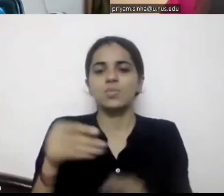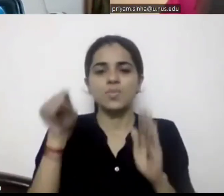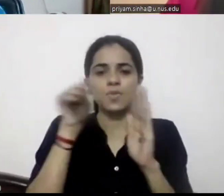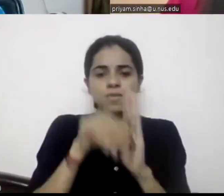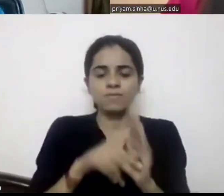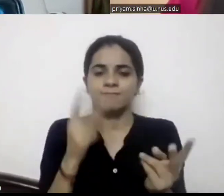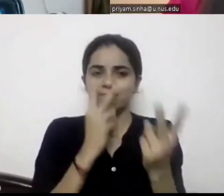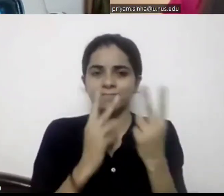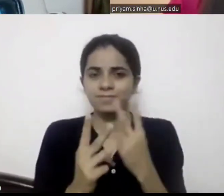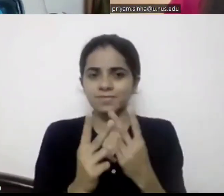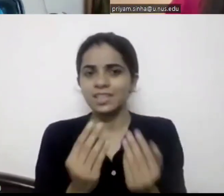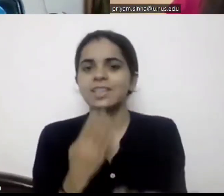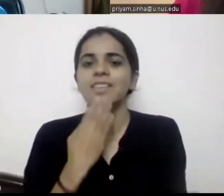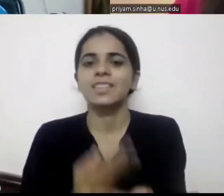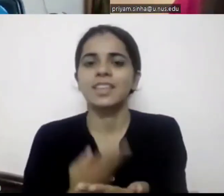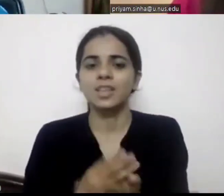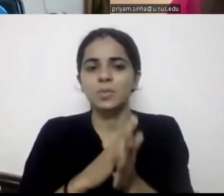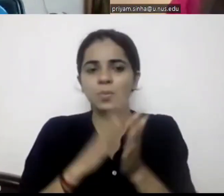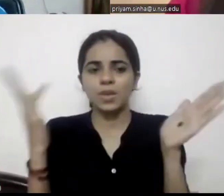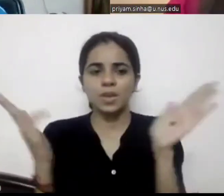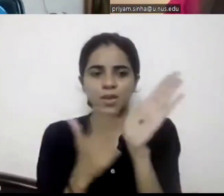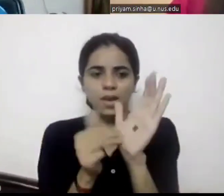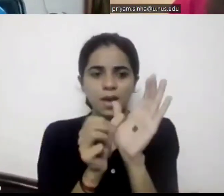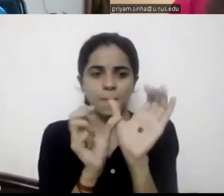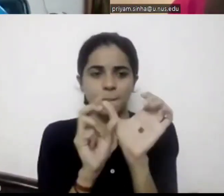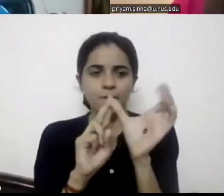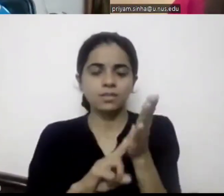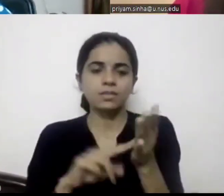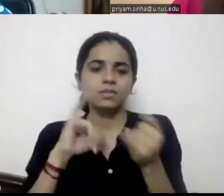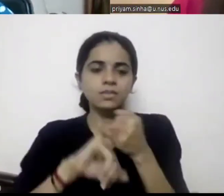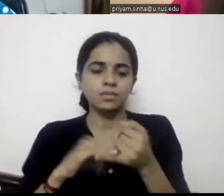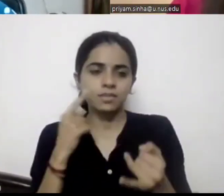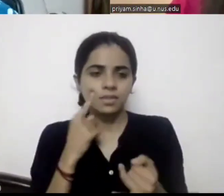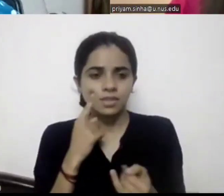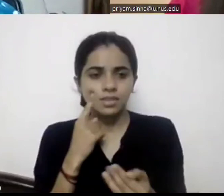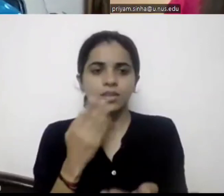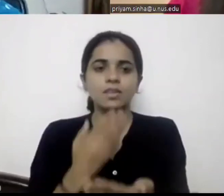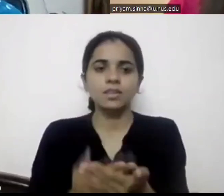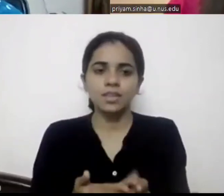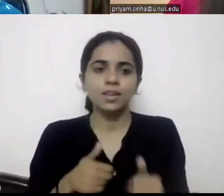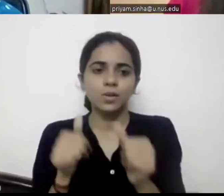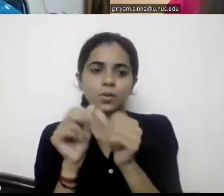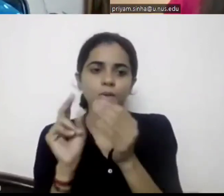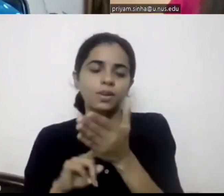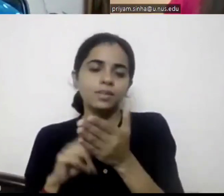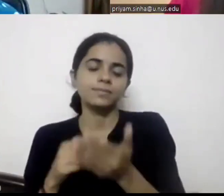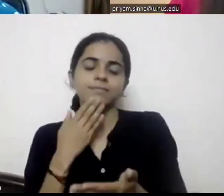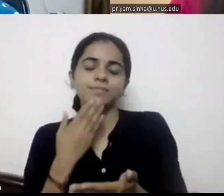Thank you so much. Thank you so much, Mansi. Thank you so much, Priyam. Thank you, Anu.